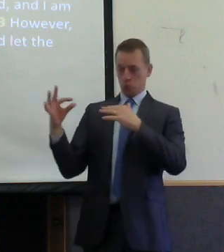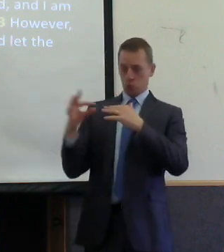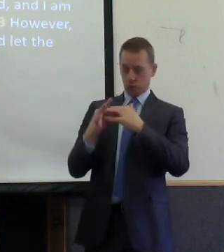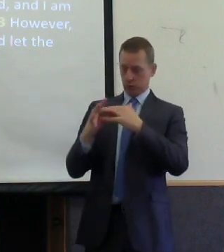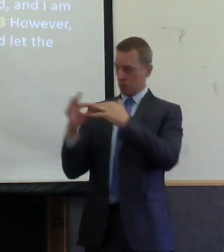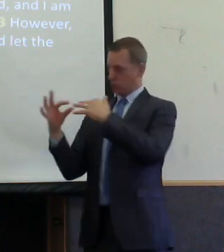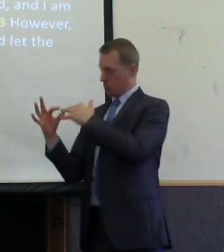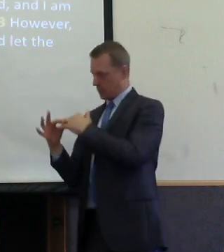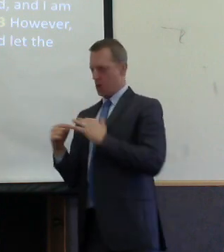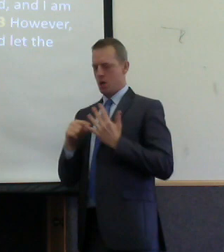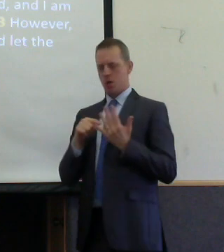The winning